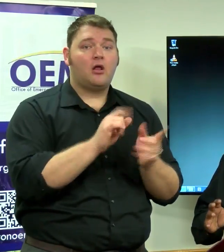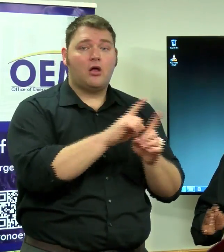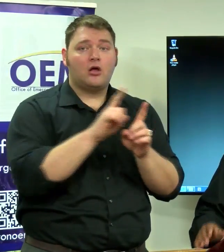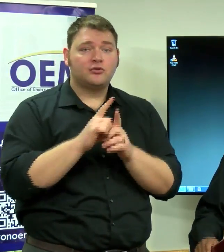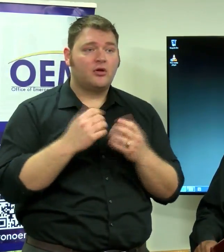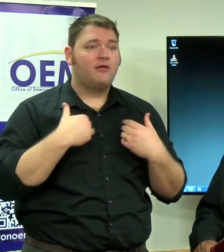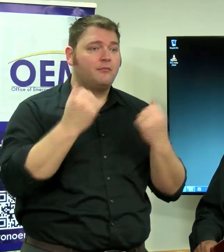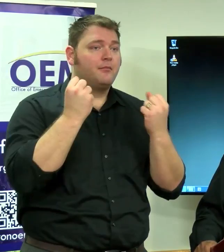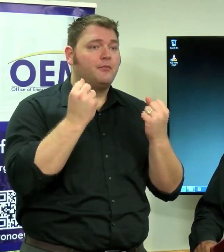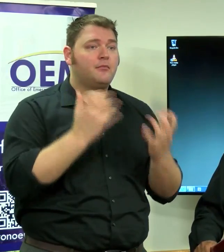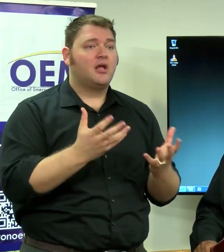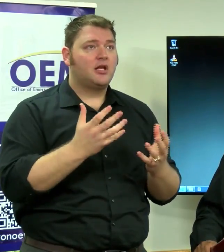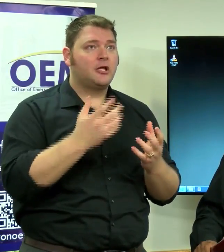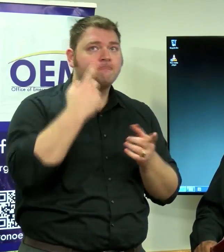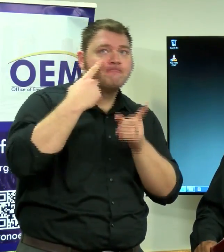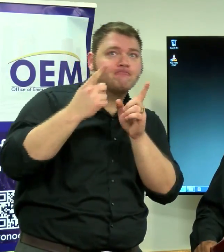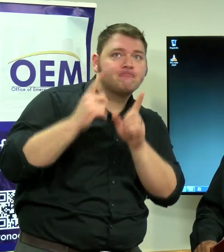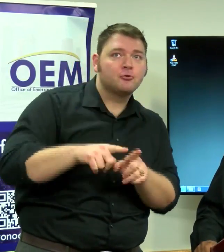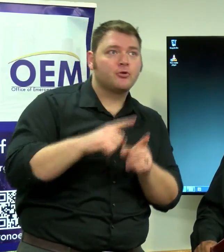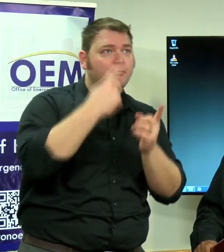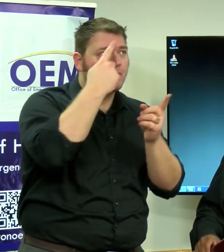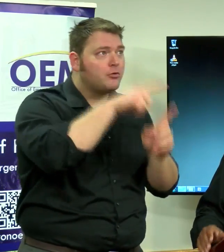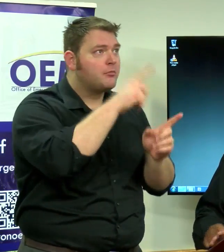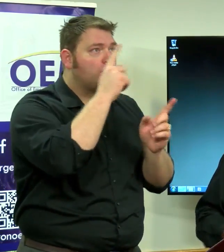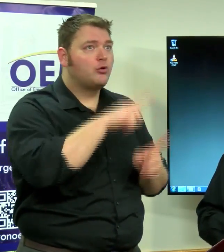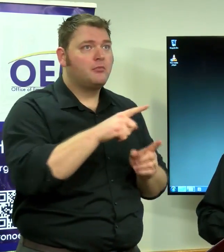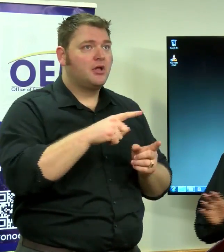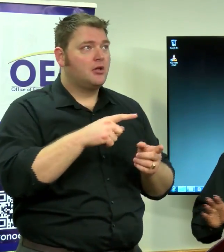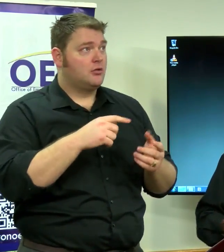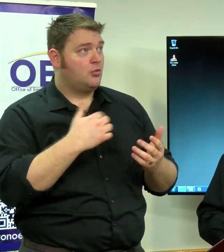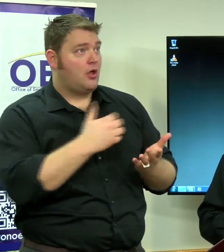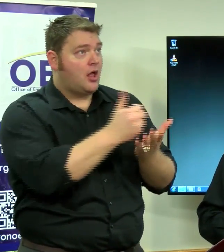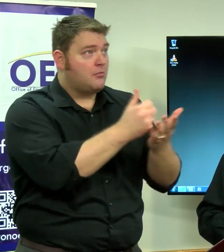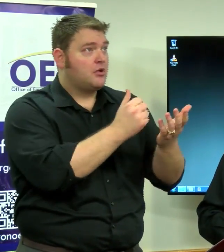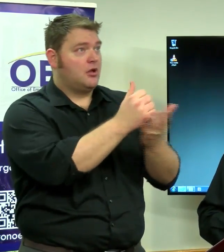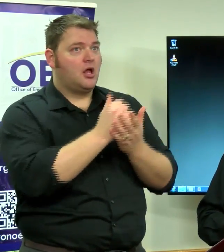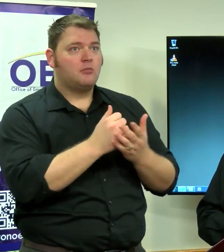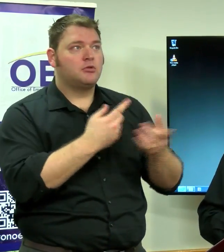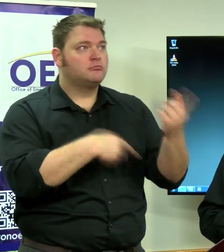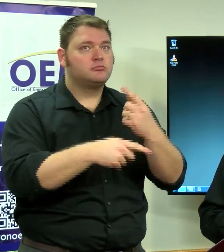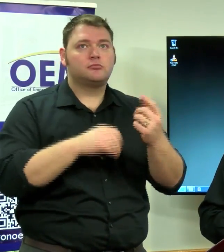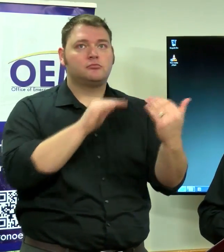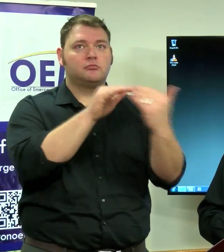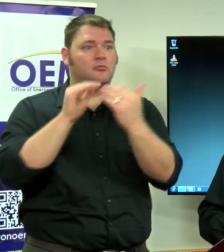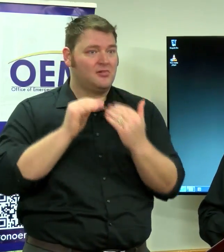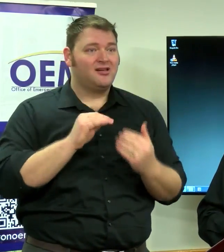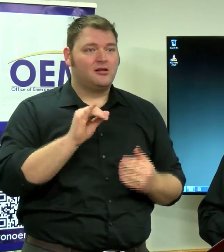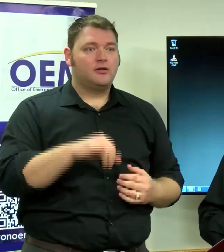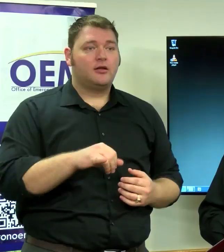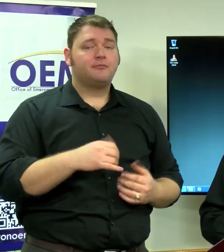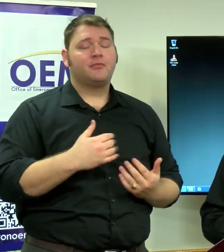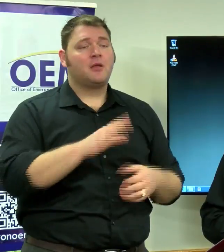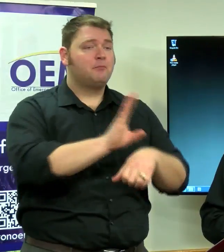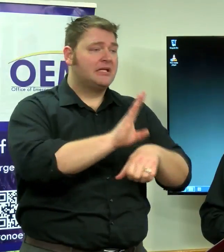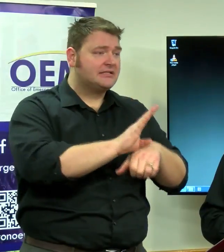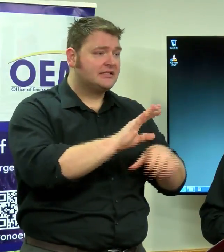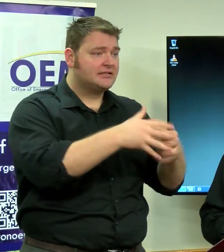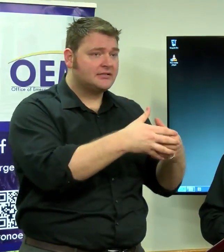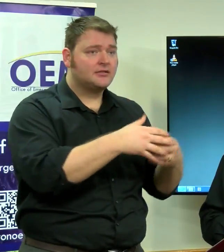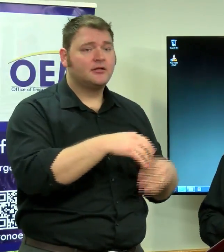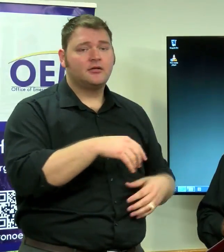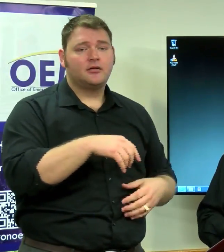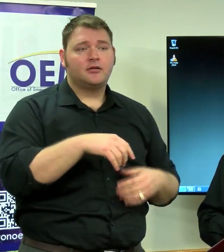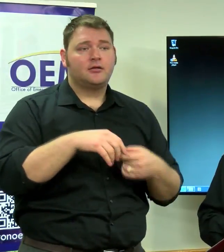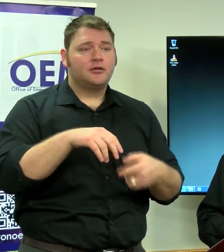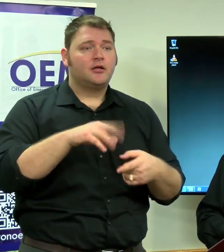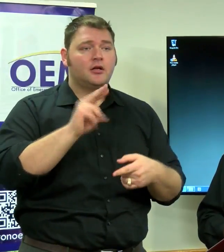mutual aid agreements that we're reaching with our various partners. I want to thank everyone, from the business community, the nonprofit community,